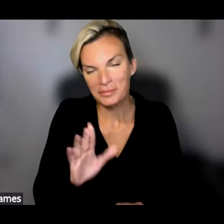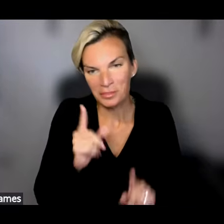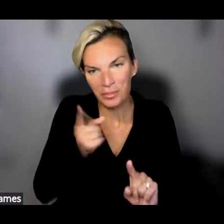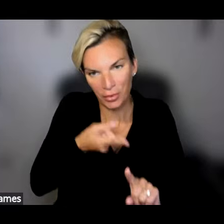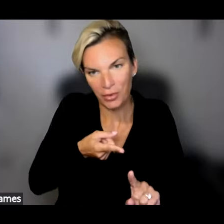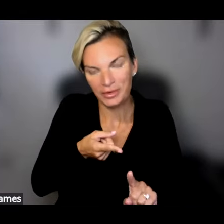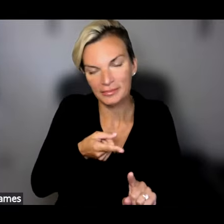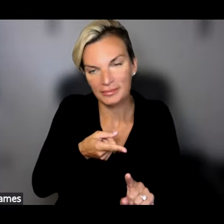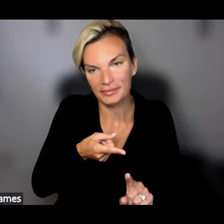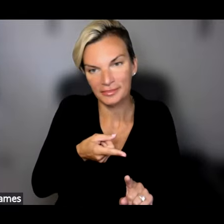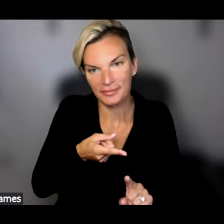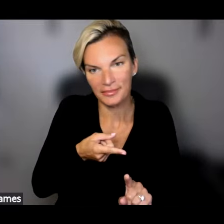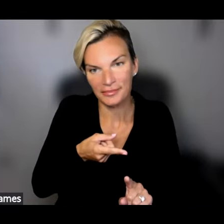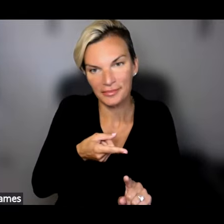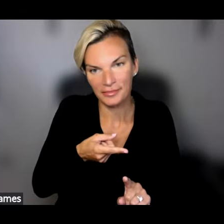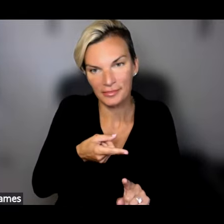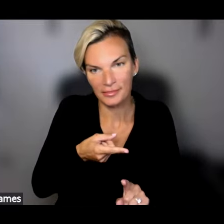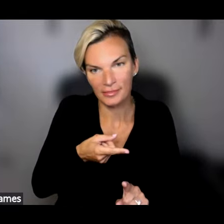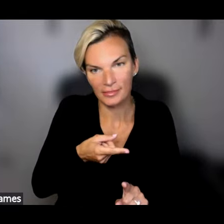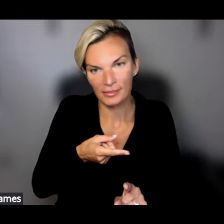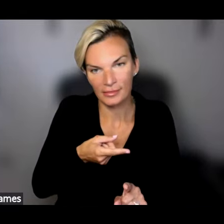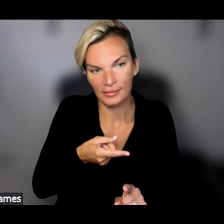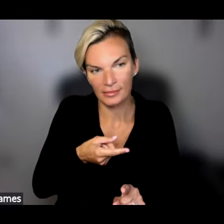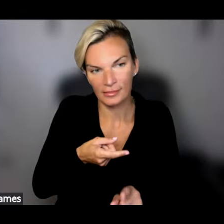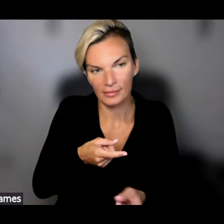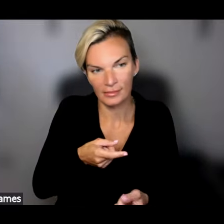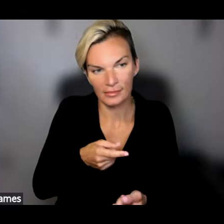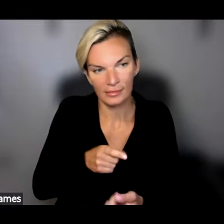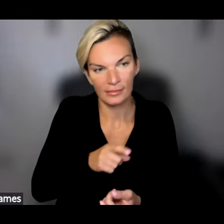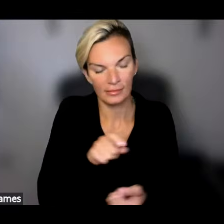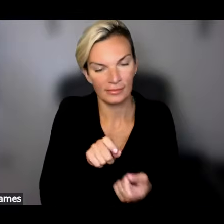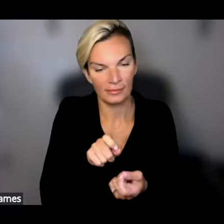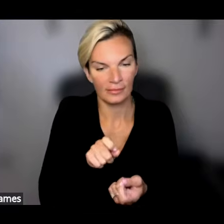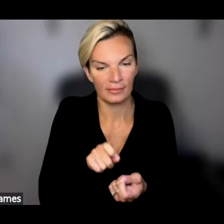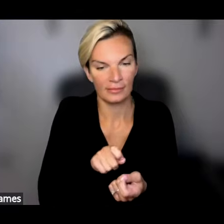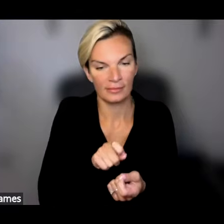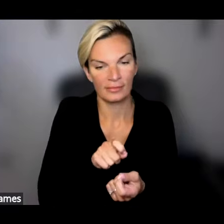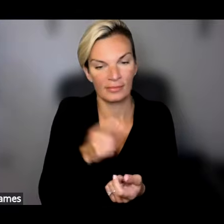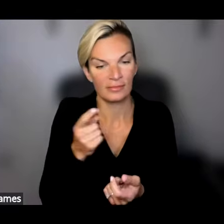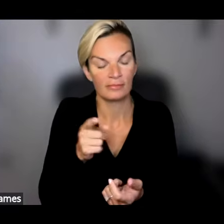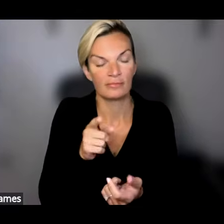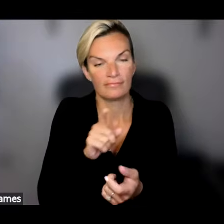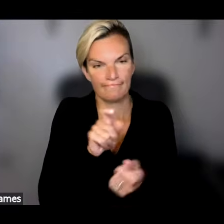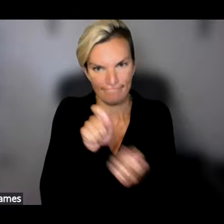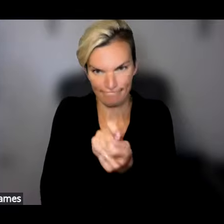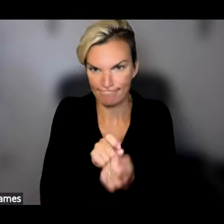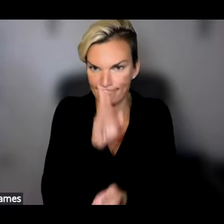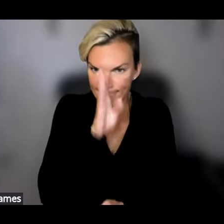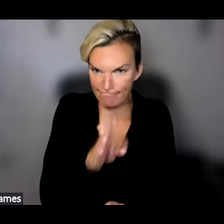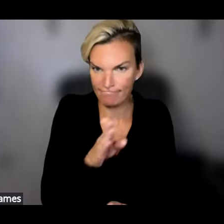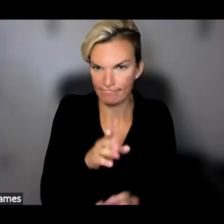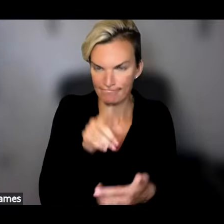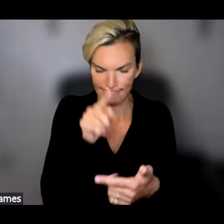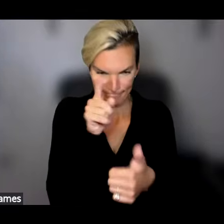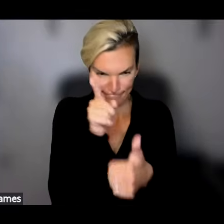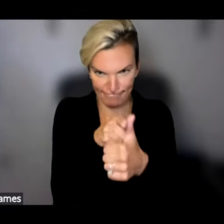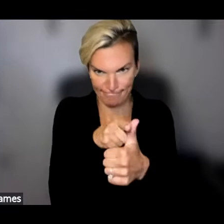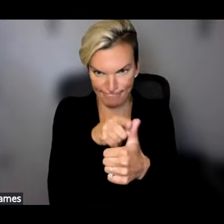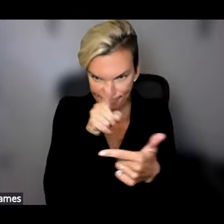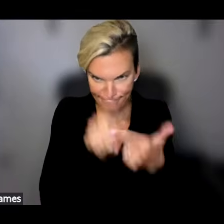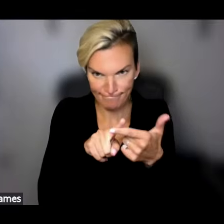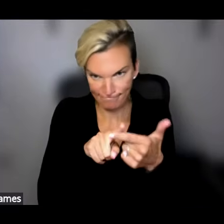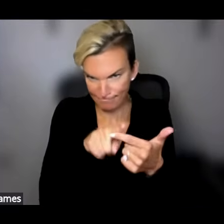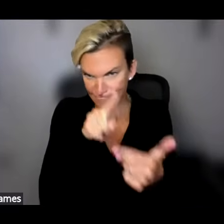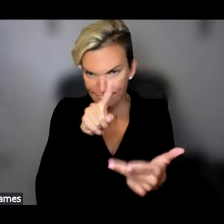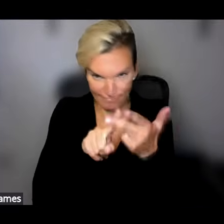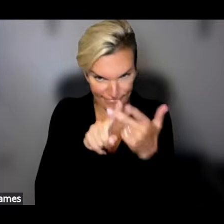certain utilities and government contractors would work for me, but I'm also open to a broader discussion